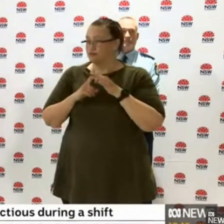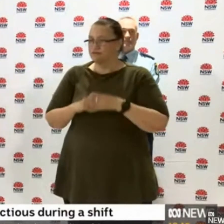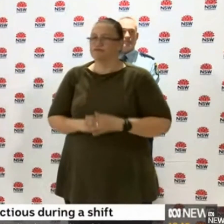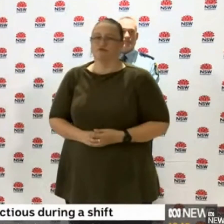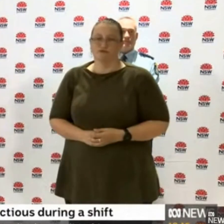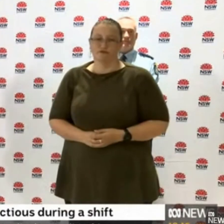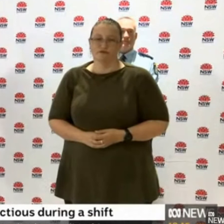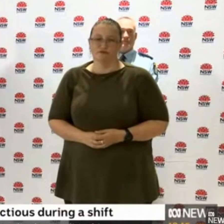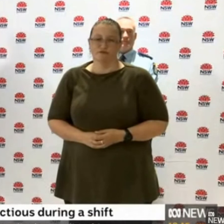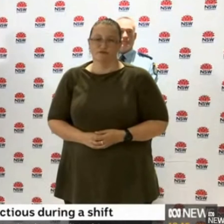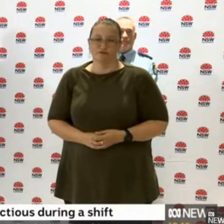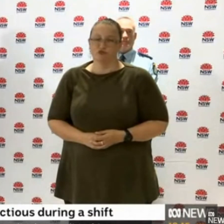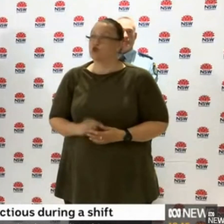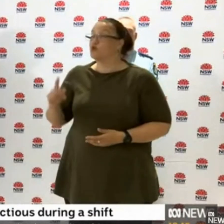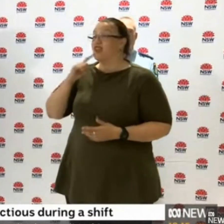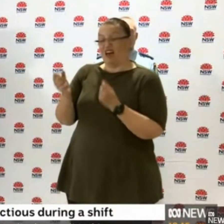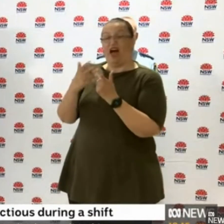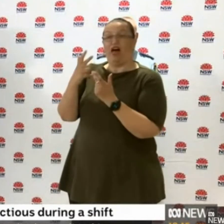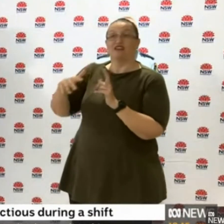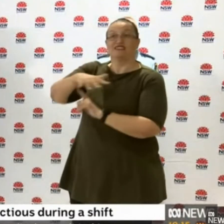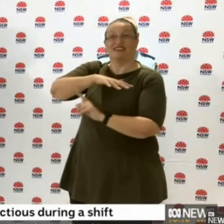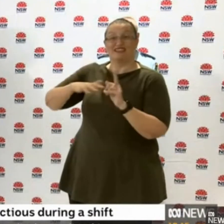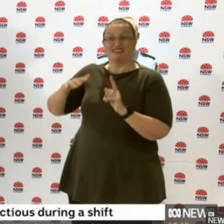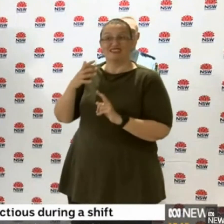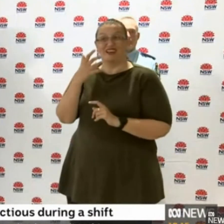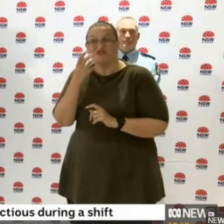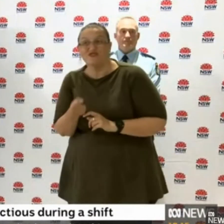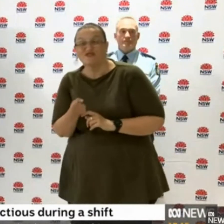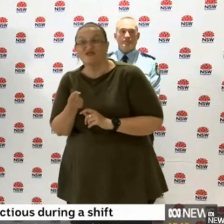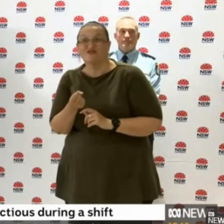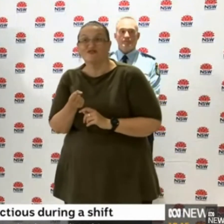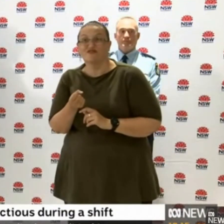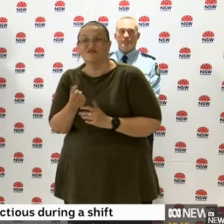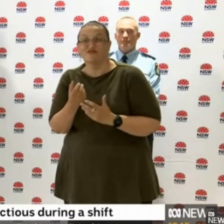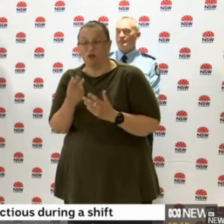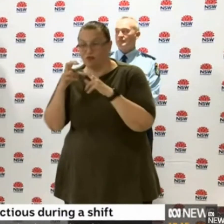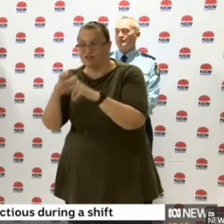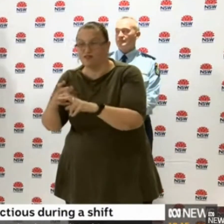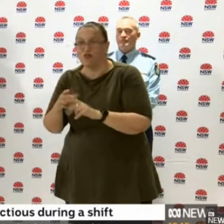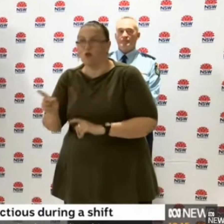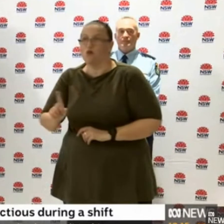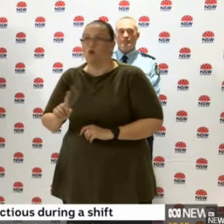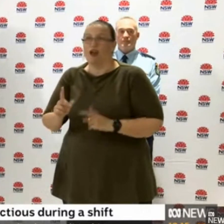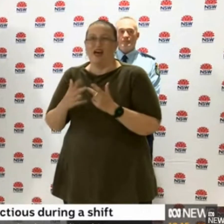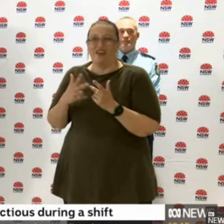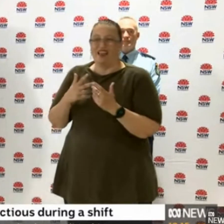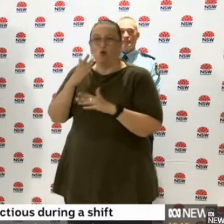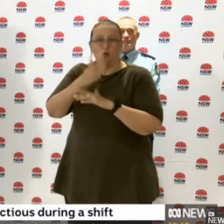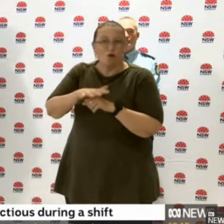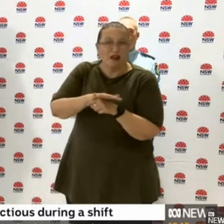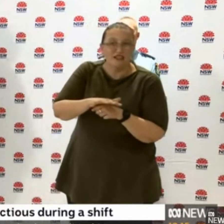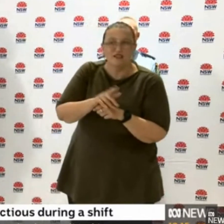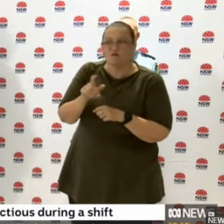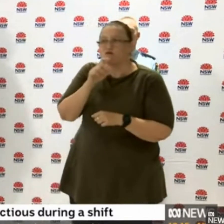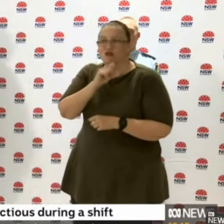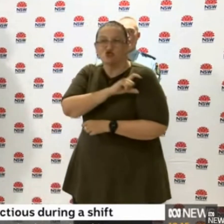Which other settings are we likely to see included on the list of venues of concern? Are there any workplaces